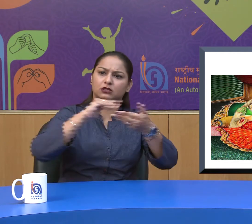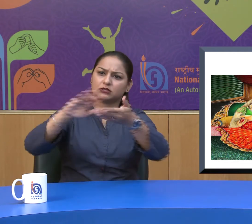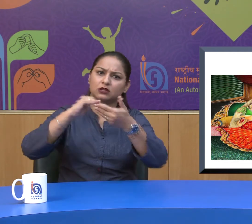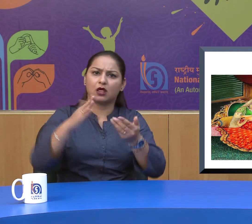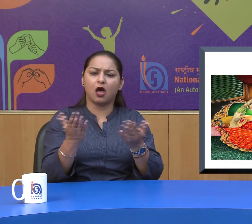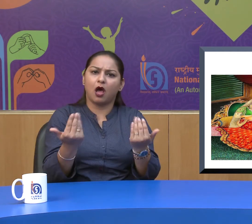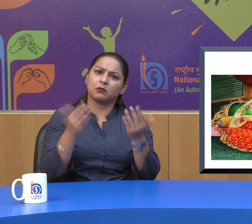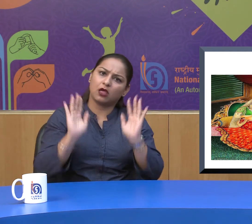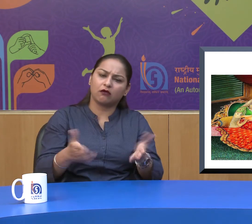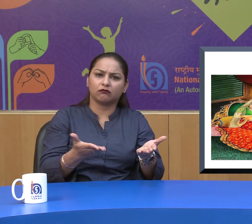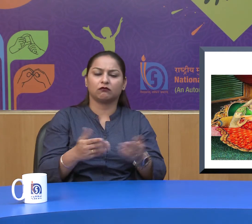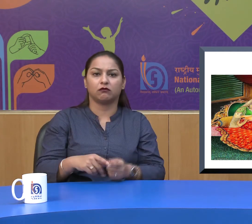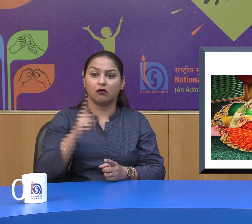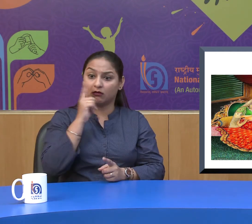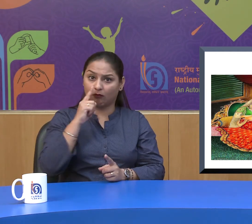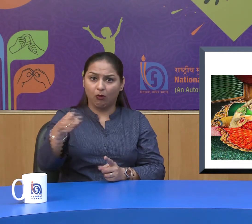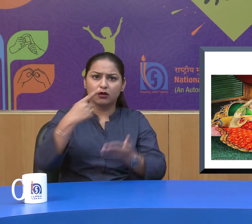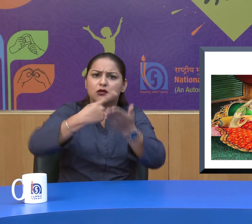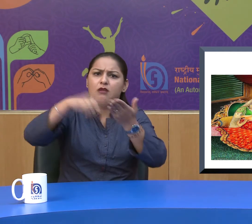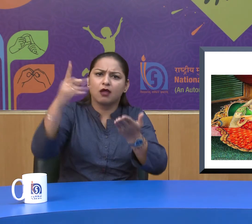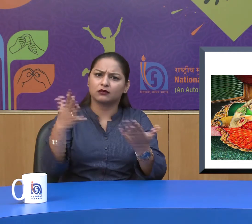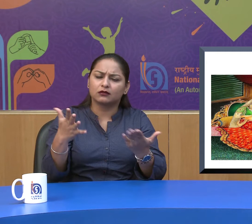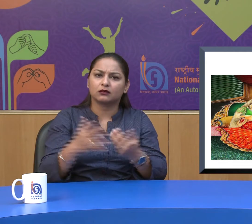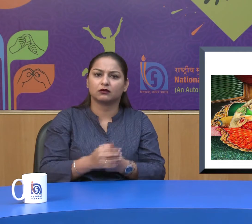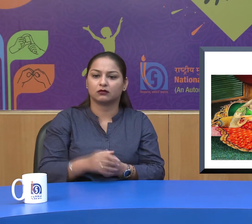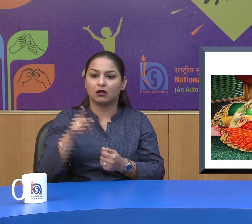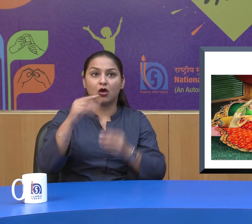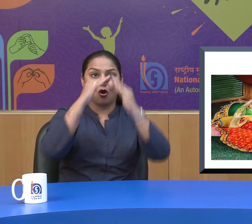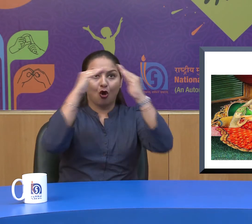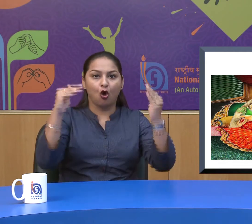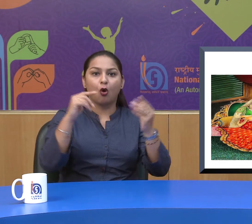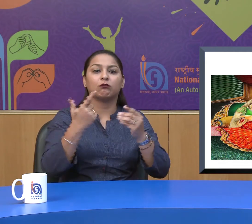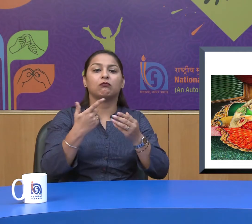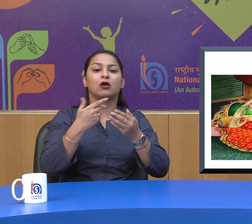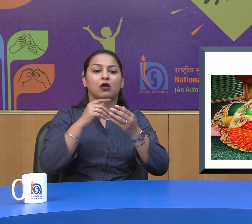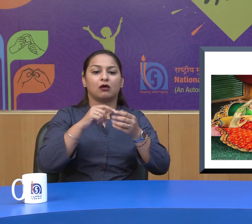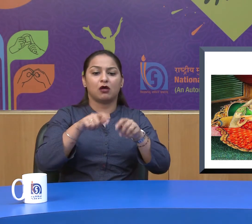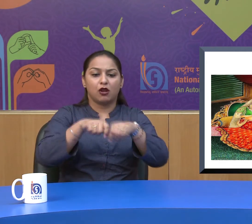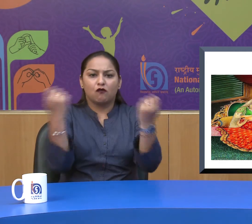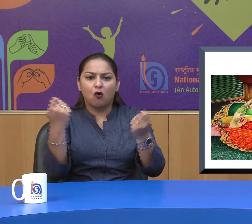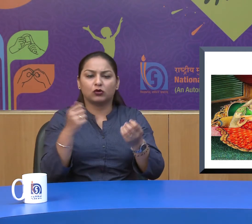Women had no right to property or divorce.